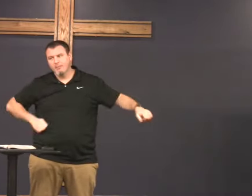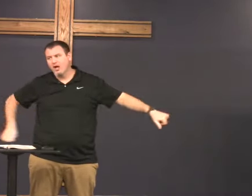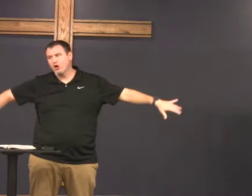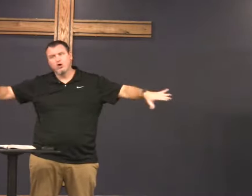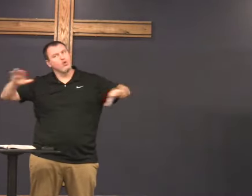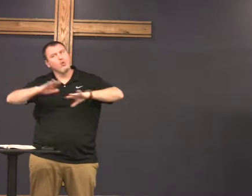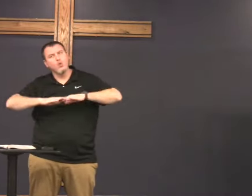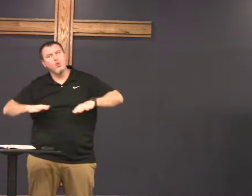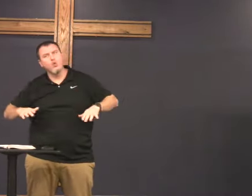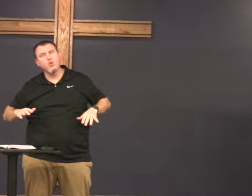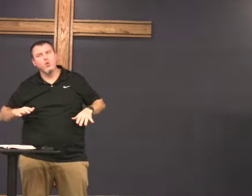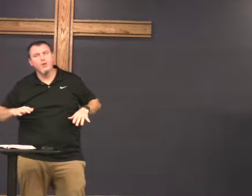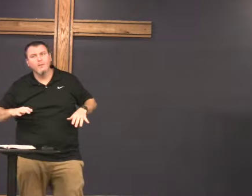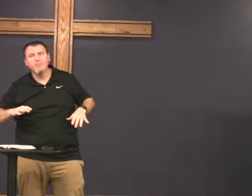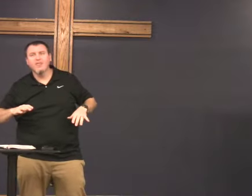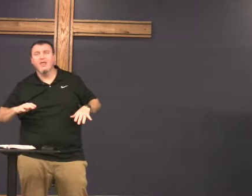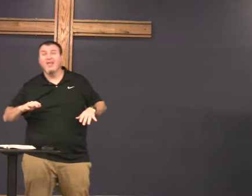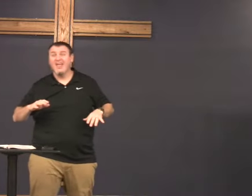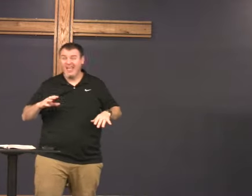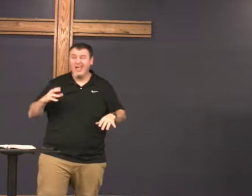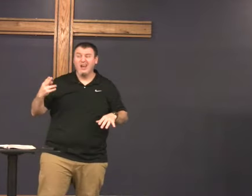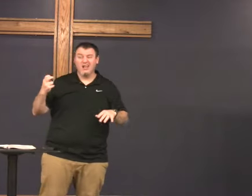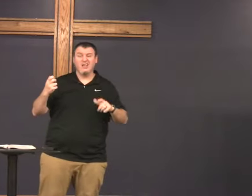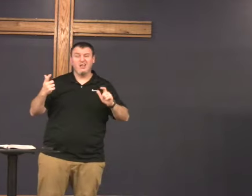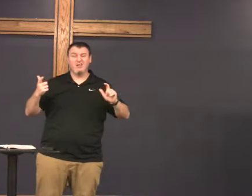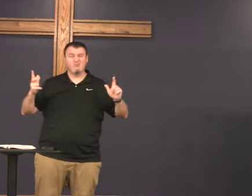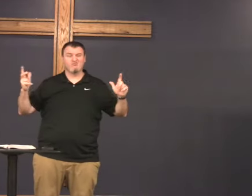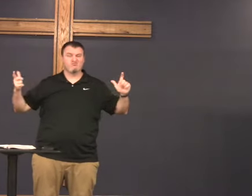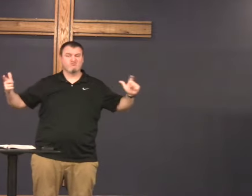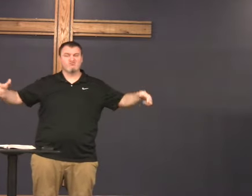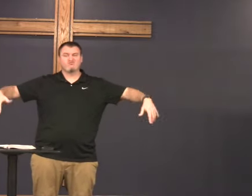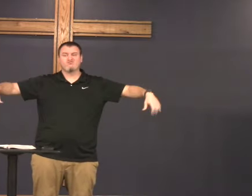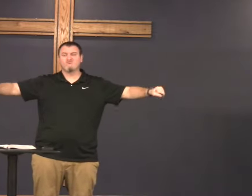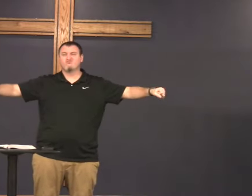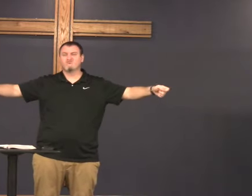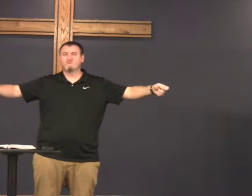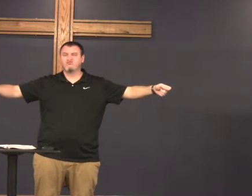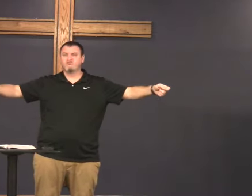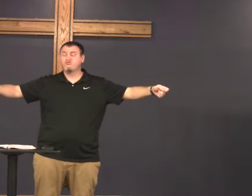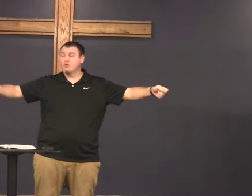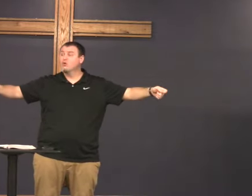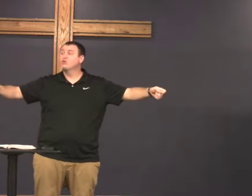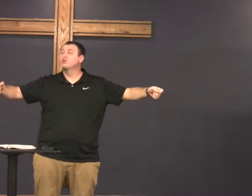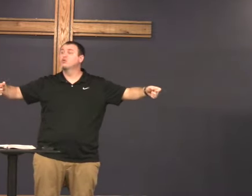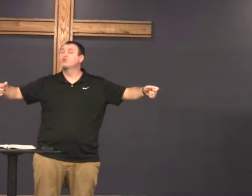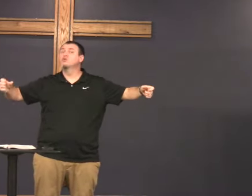Most everything was under that Babylonian Empire.